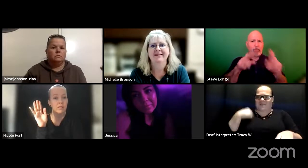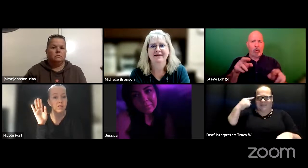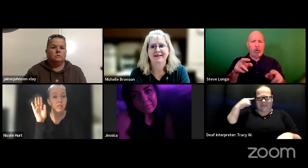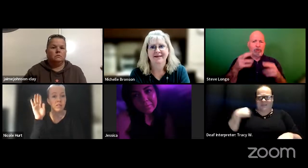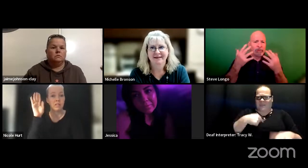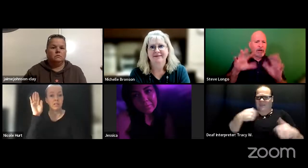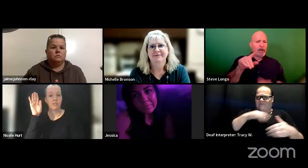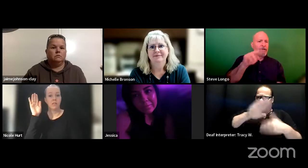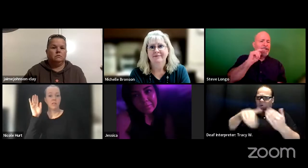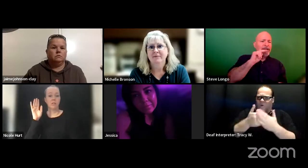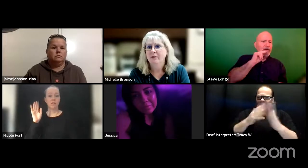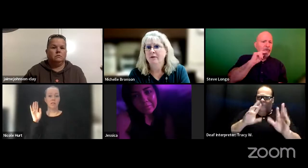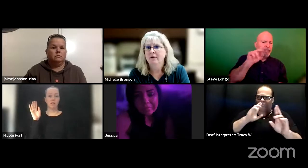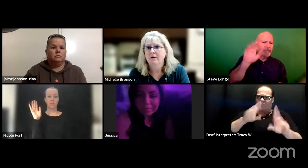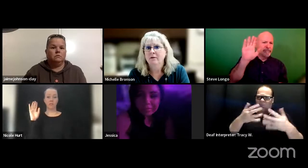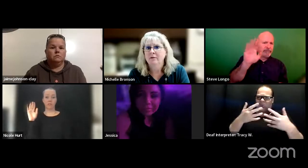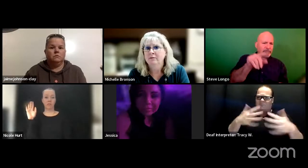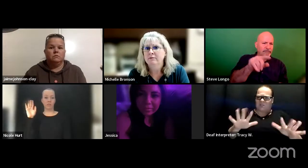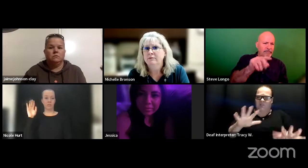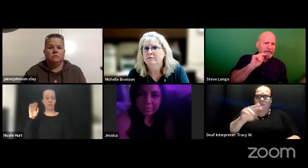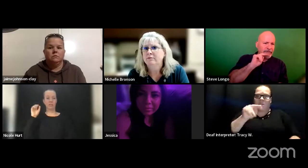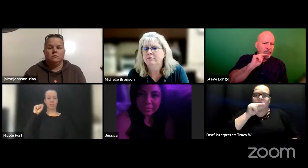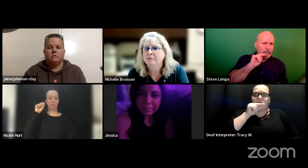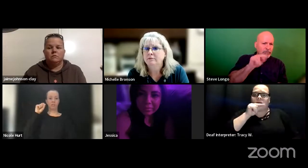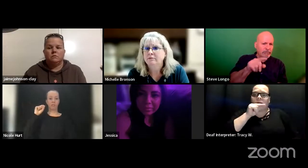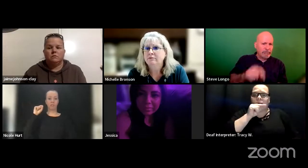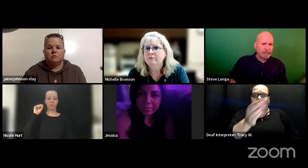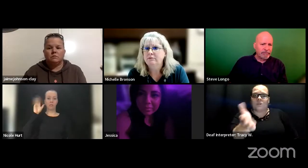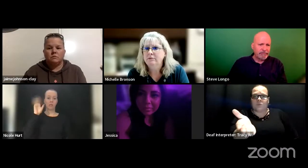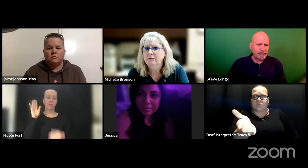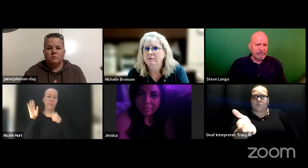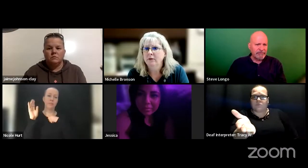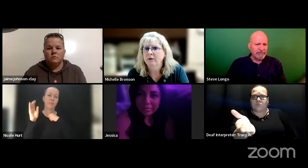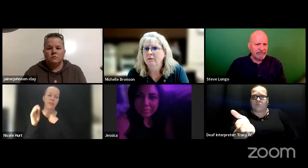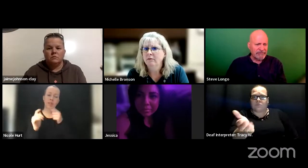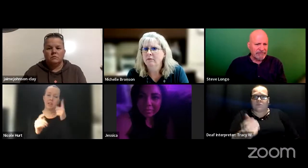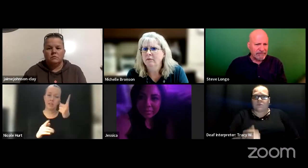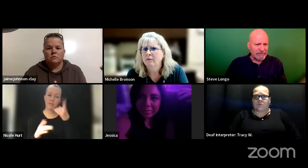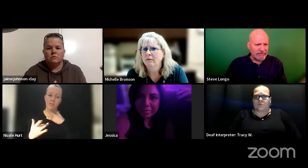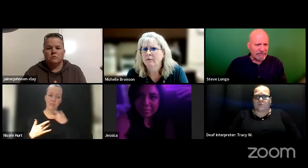you, Michelle, for your report. I do see Nicole has her hand up.